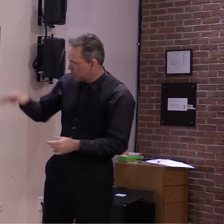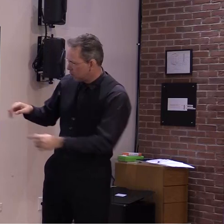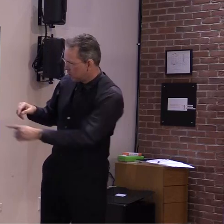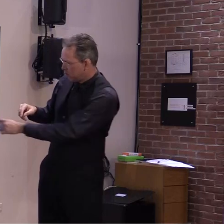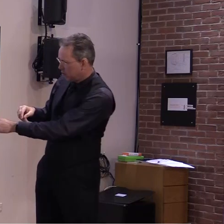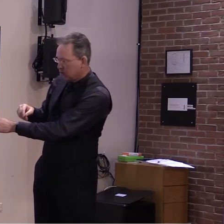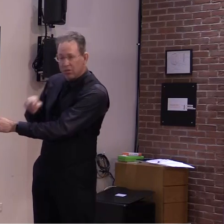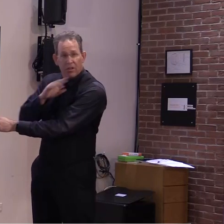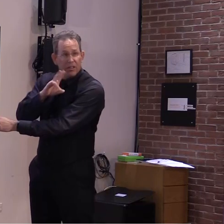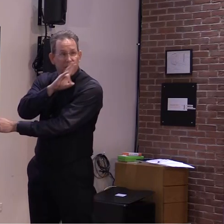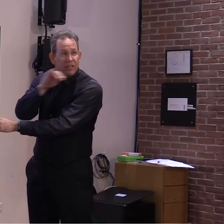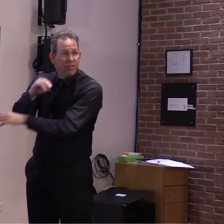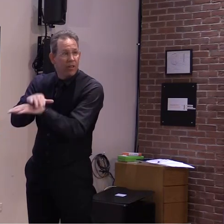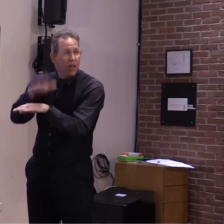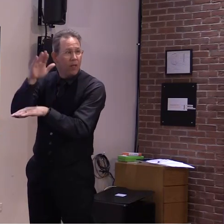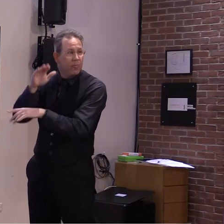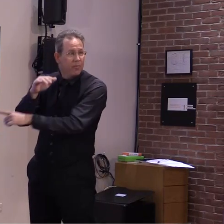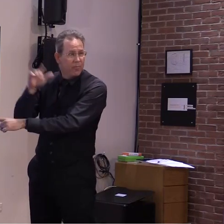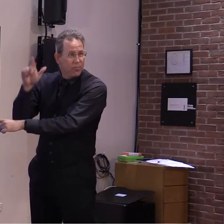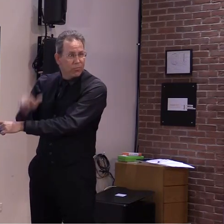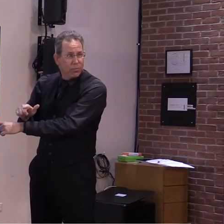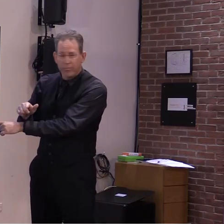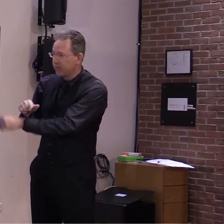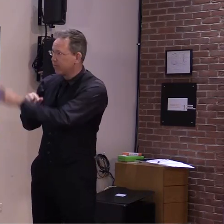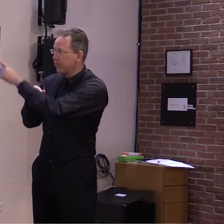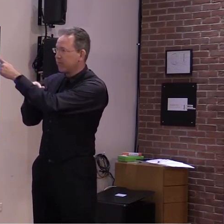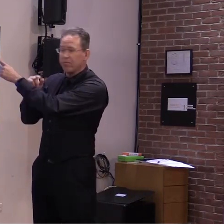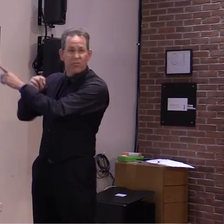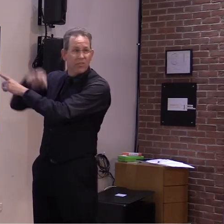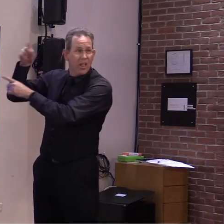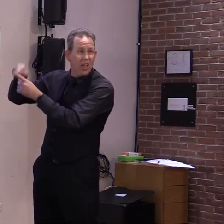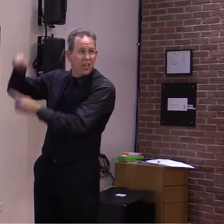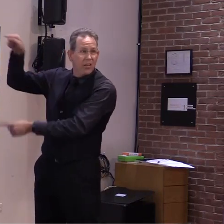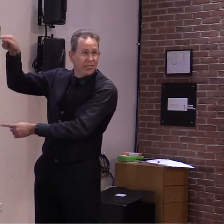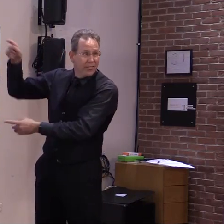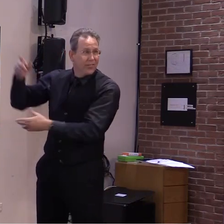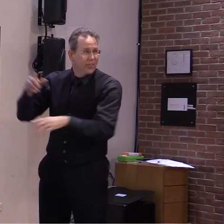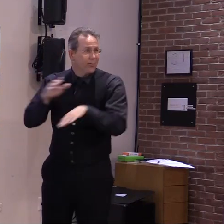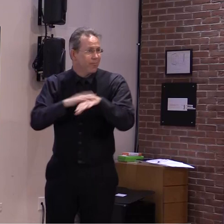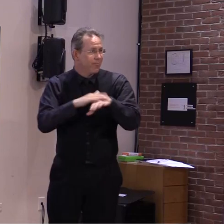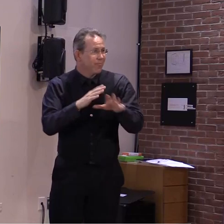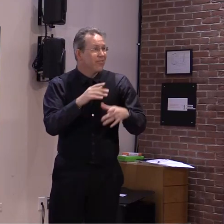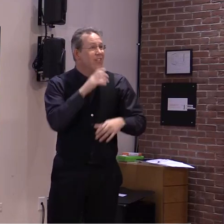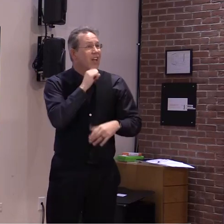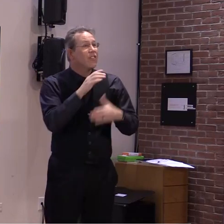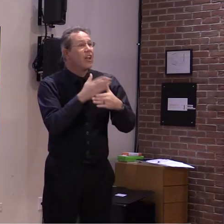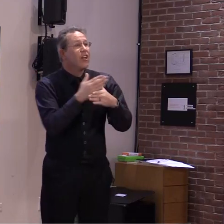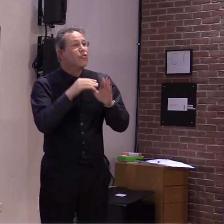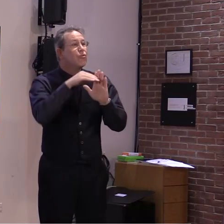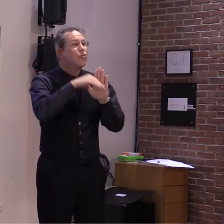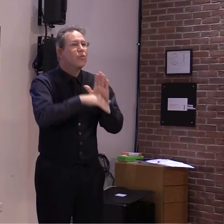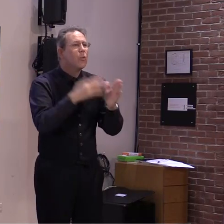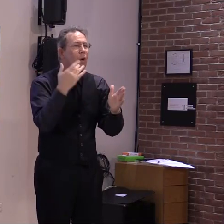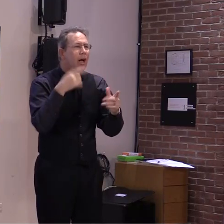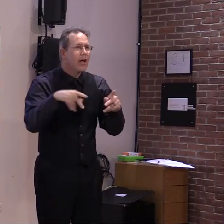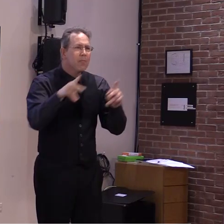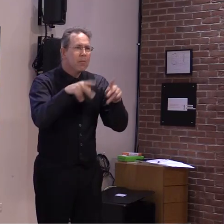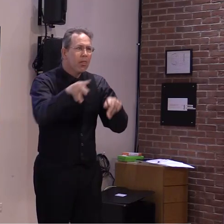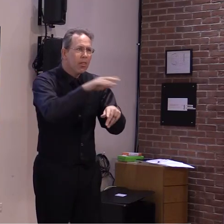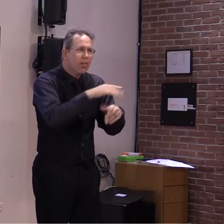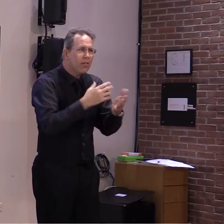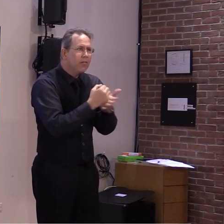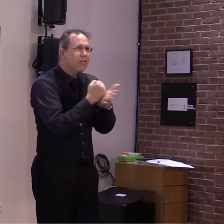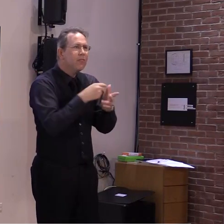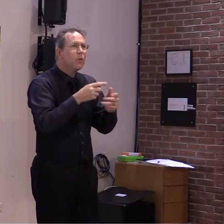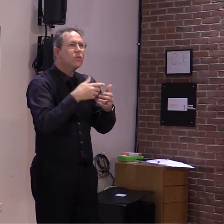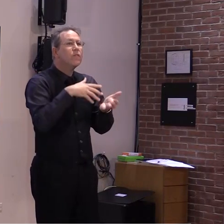27 years old. And that median age is going down mostly because we're seeing the most vulnerable be protected,